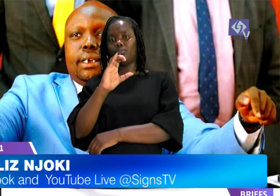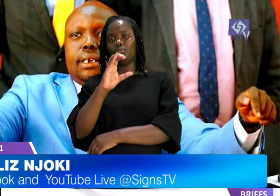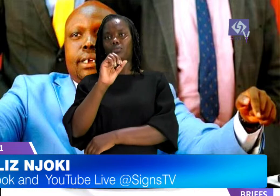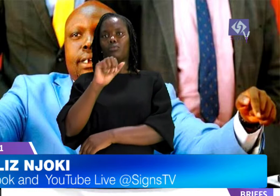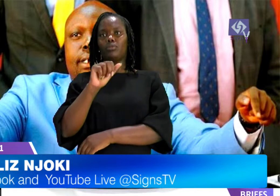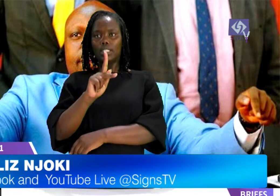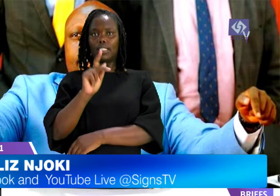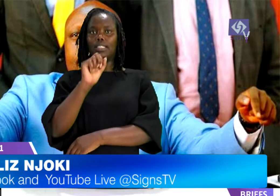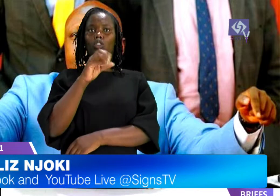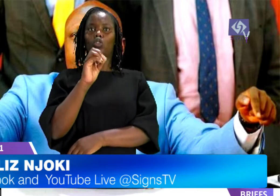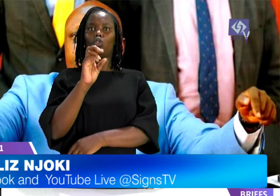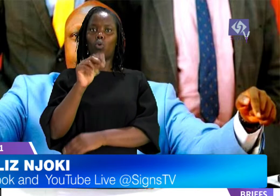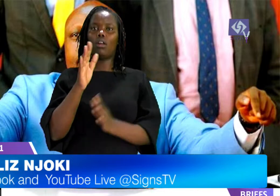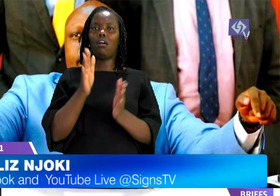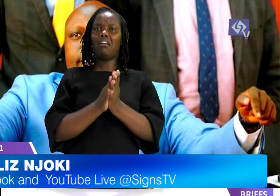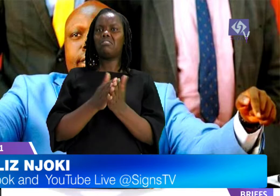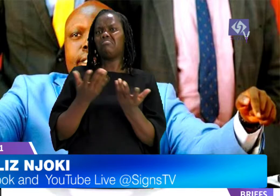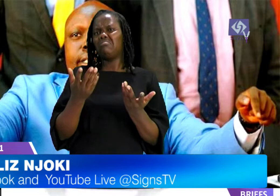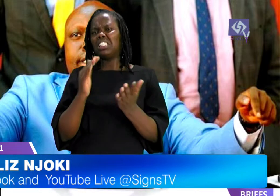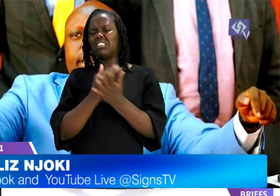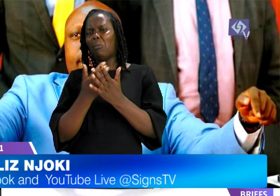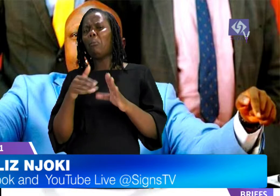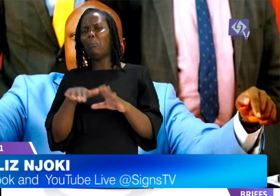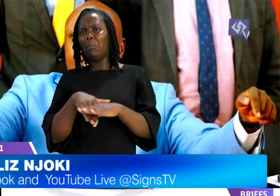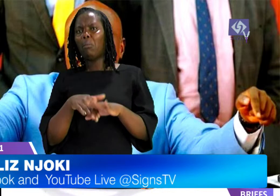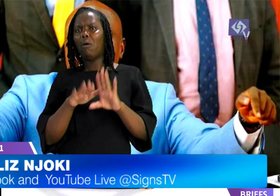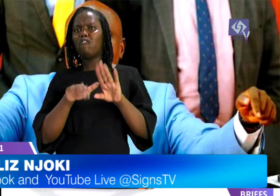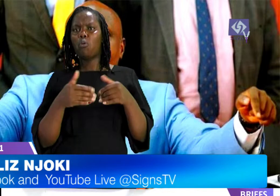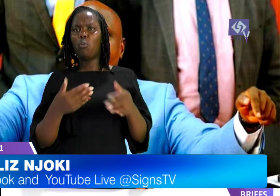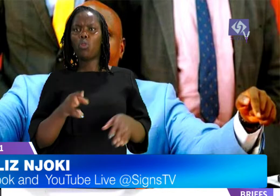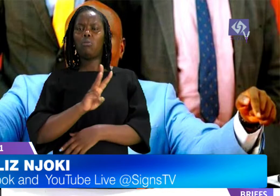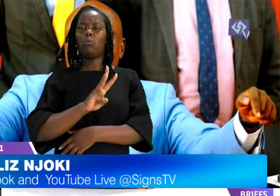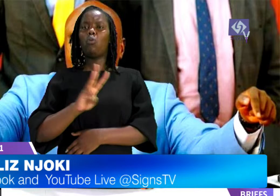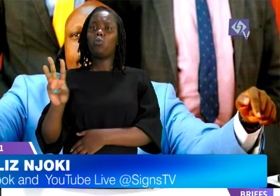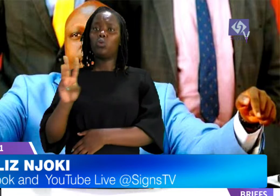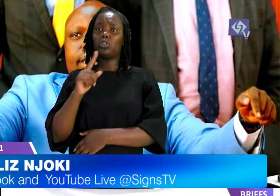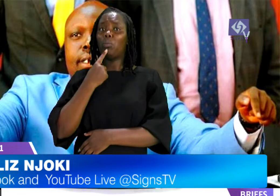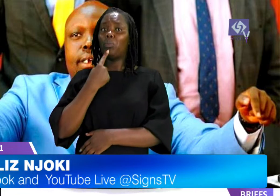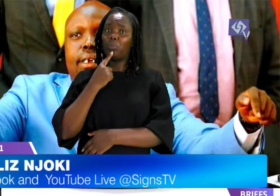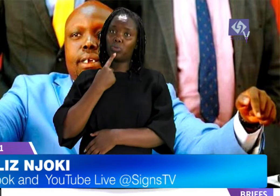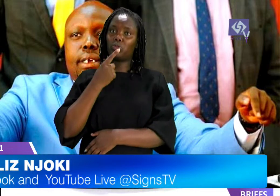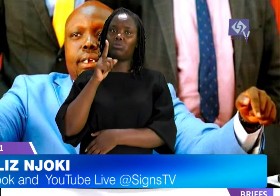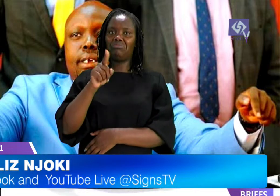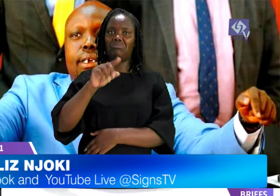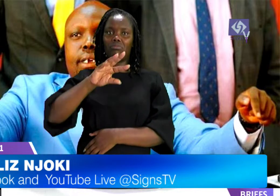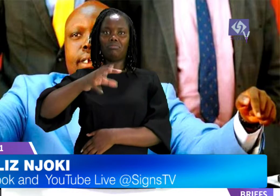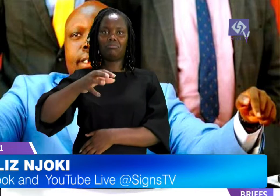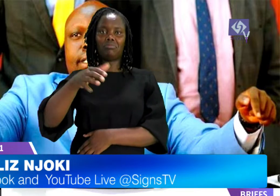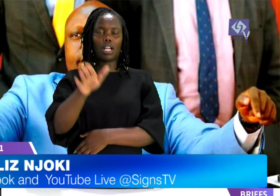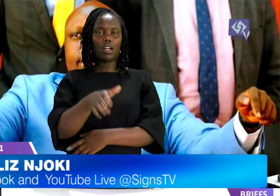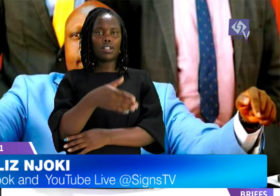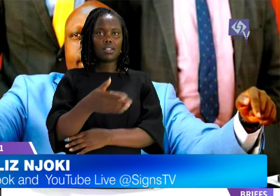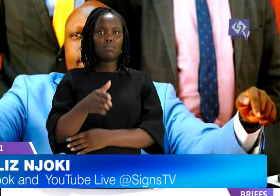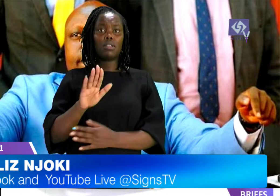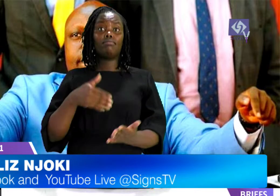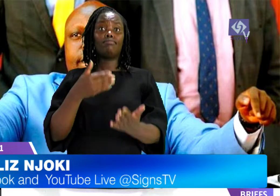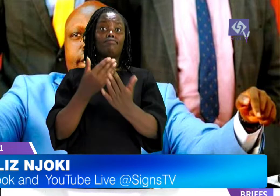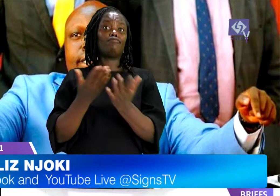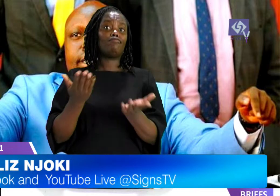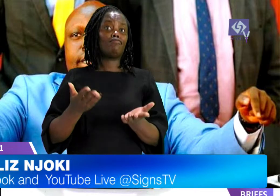DCI, detectives over incitement allegations. Mr. Kosing was accompanied by